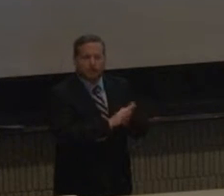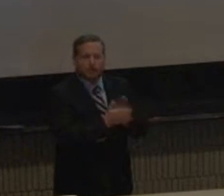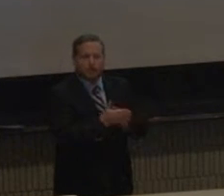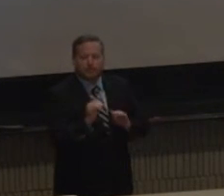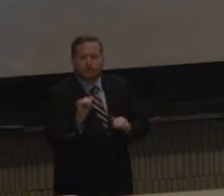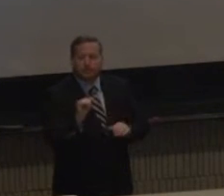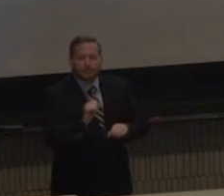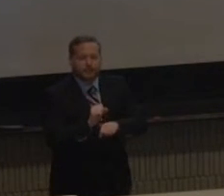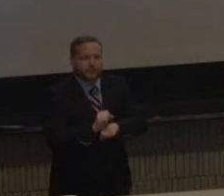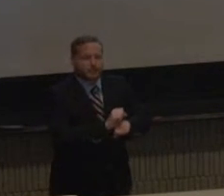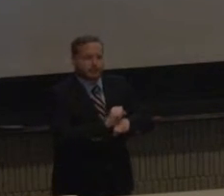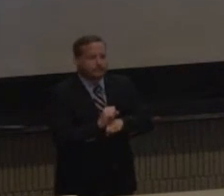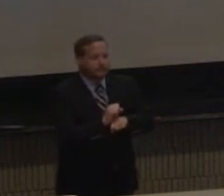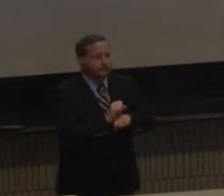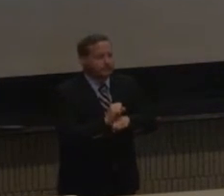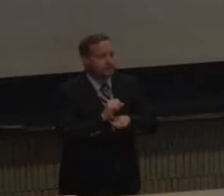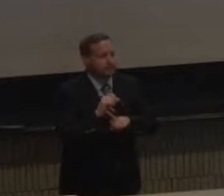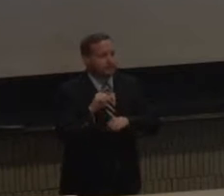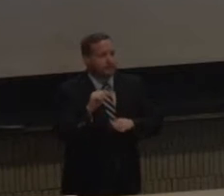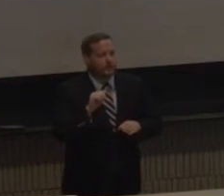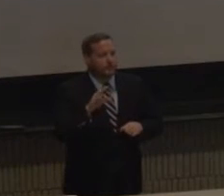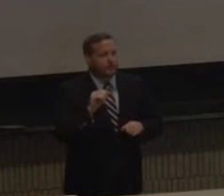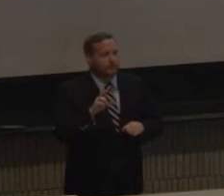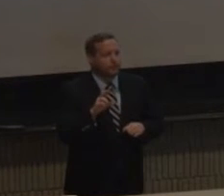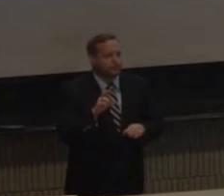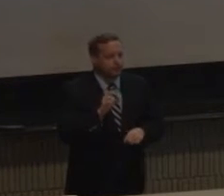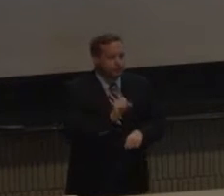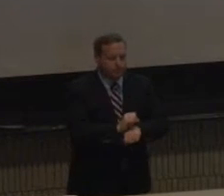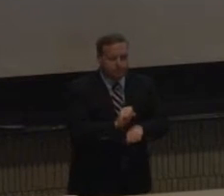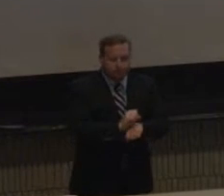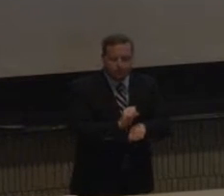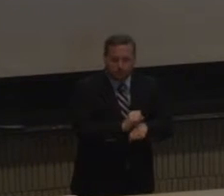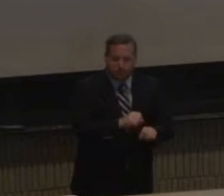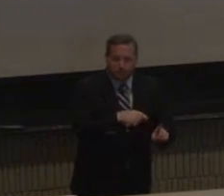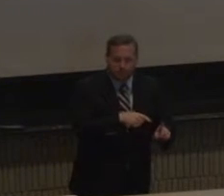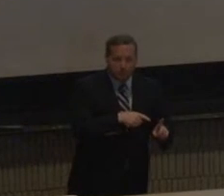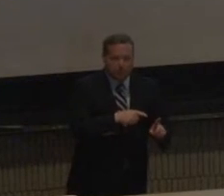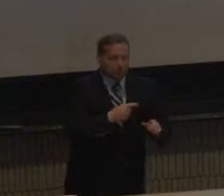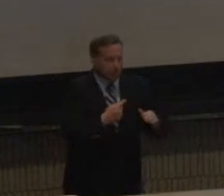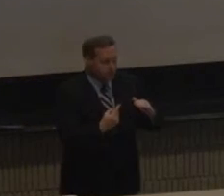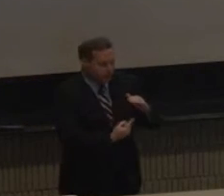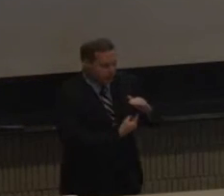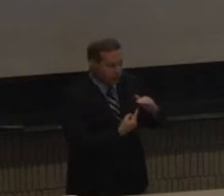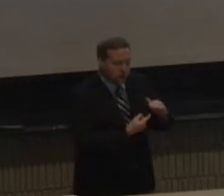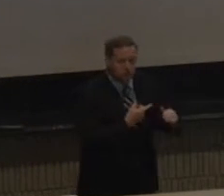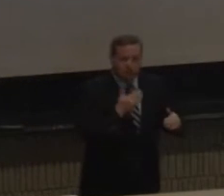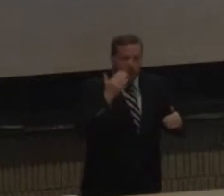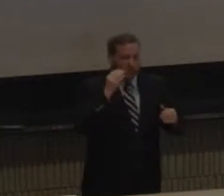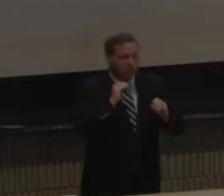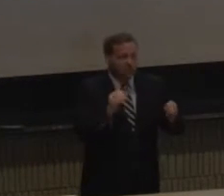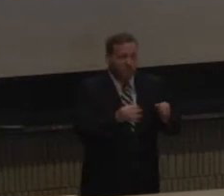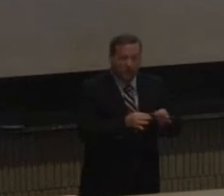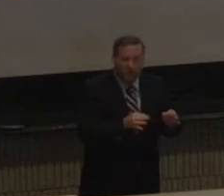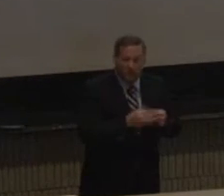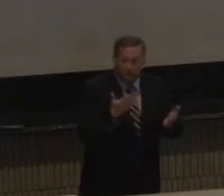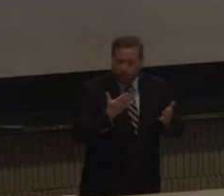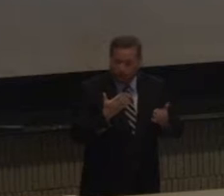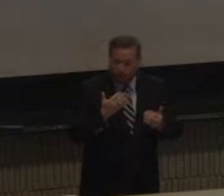do, but ultimately unpaid work. They essentially become slaves. They're very